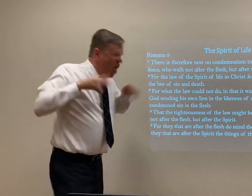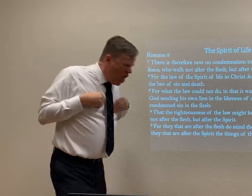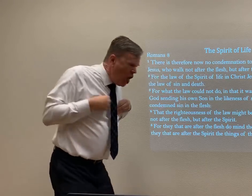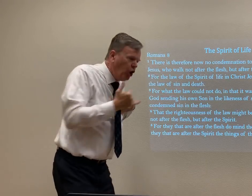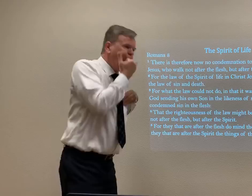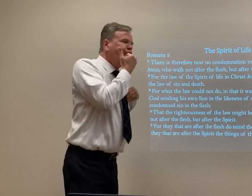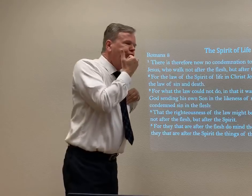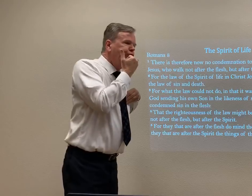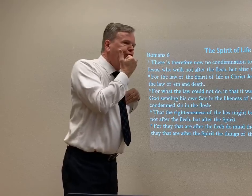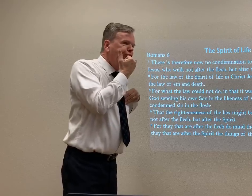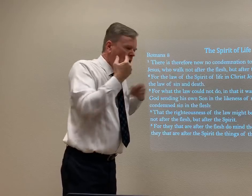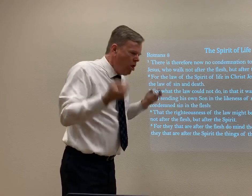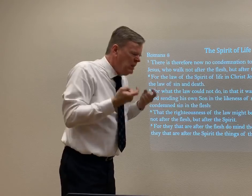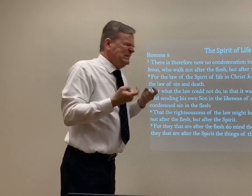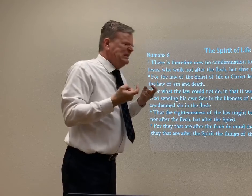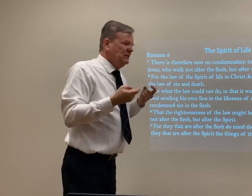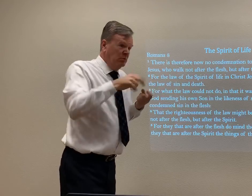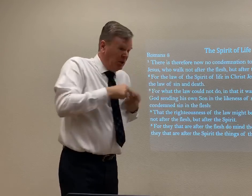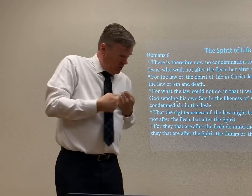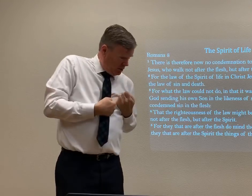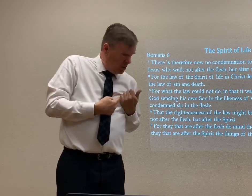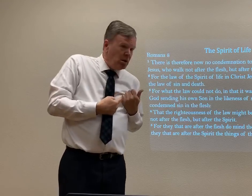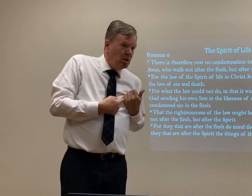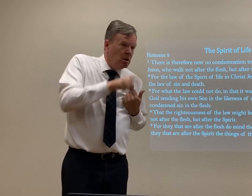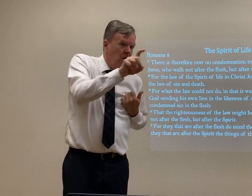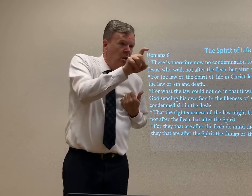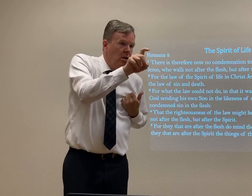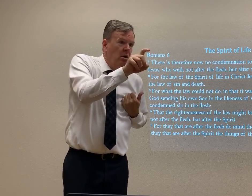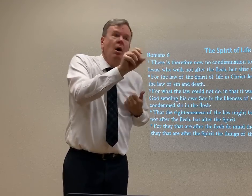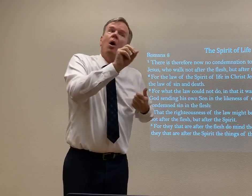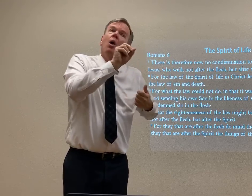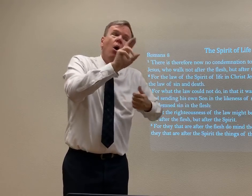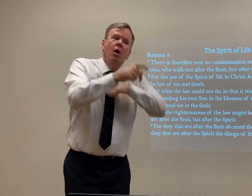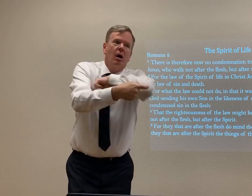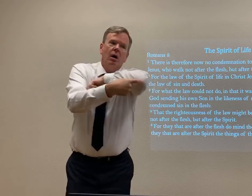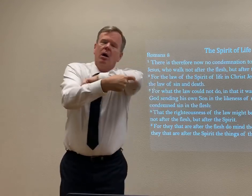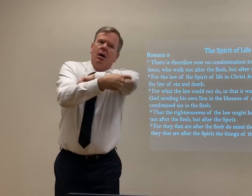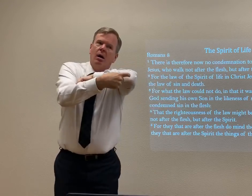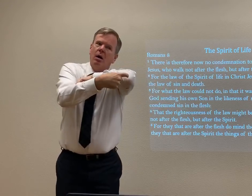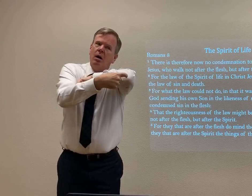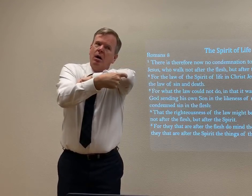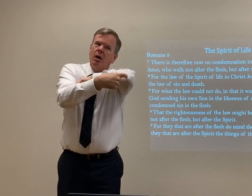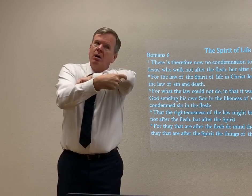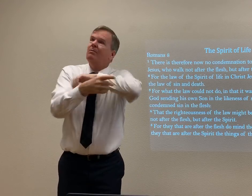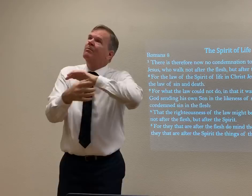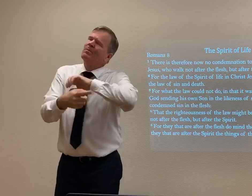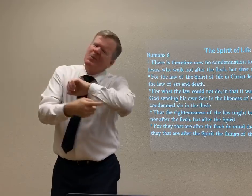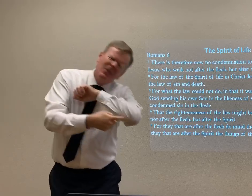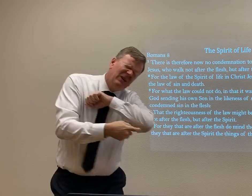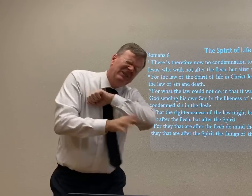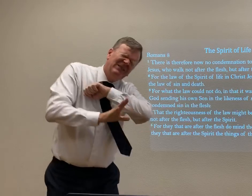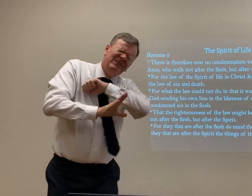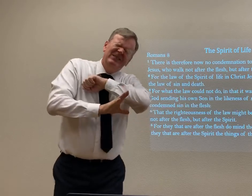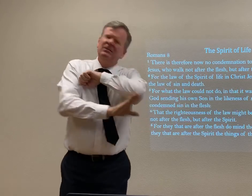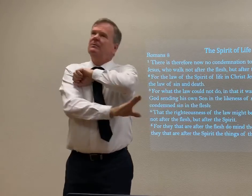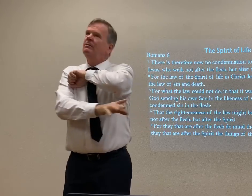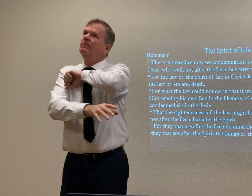That means you've accepted it? If you're saying, I have to get rid of it, that means at some point you've had to accept it. Or are you talking about temptation and